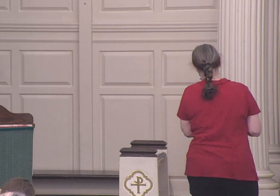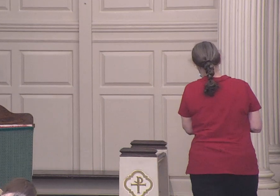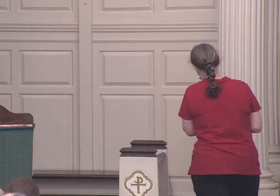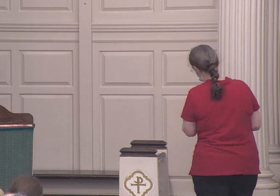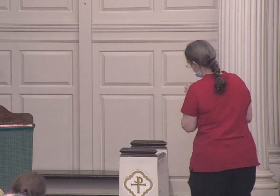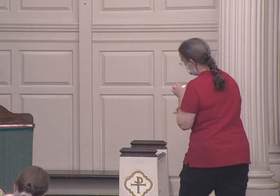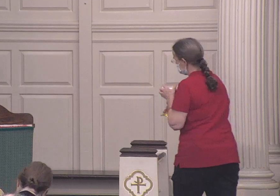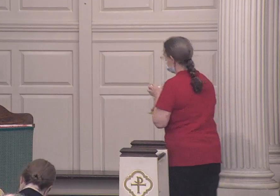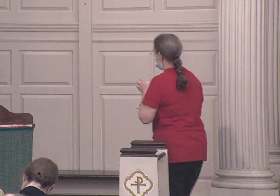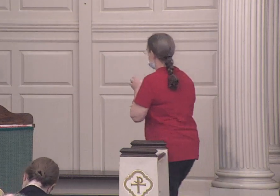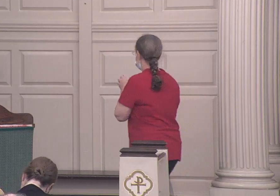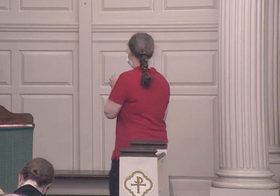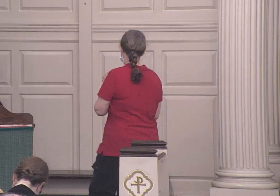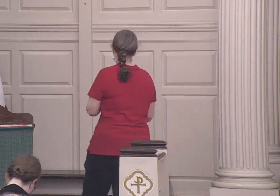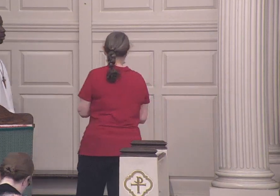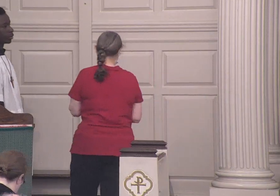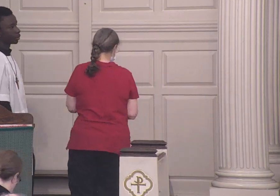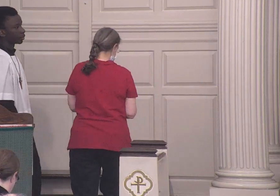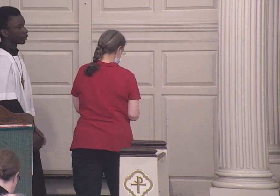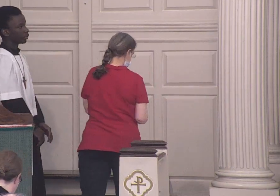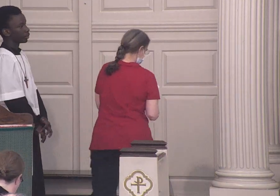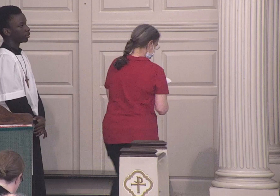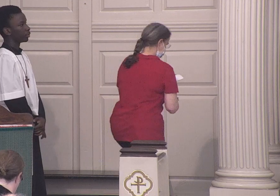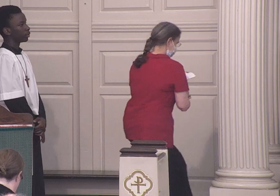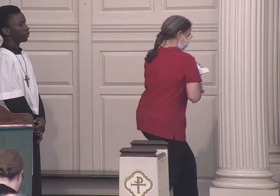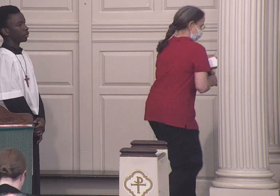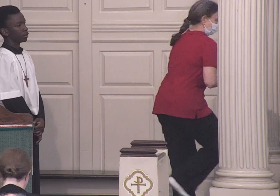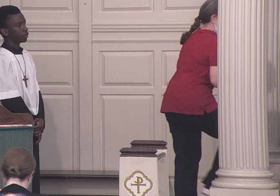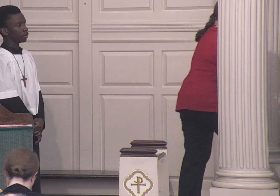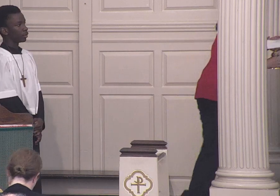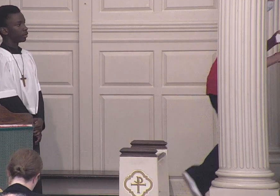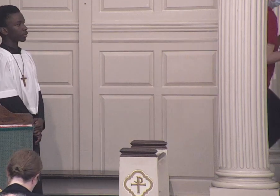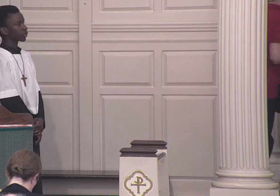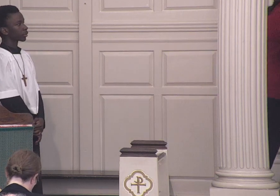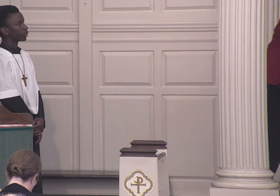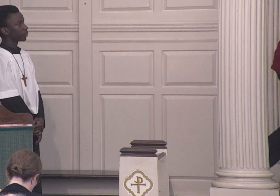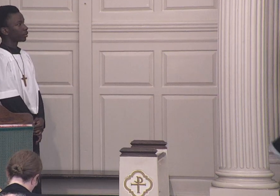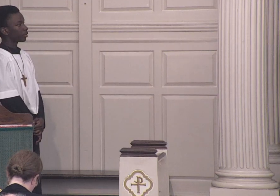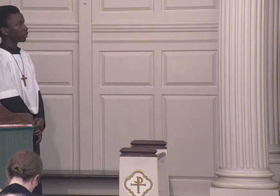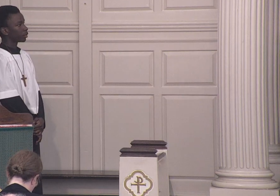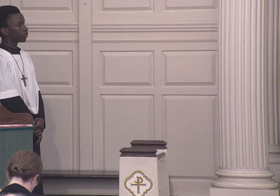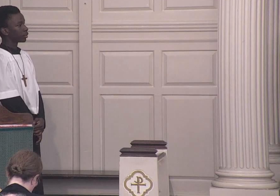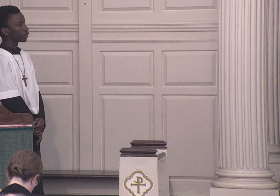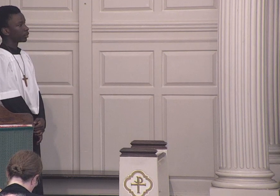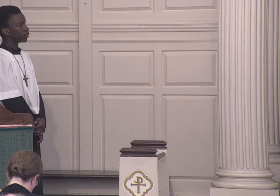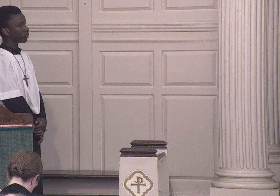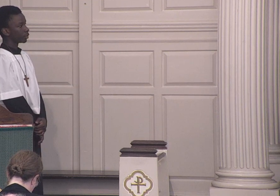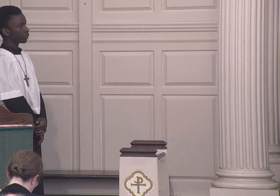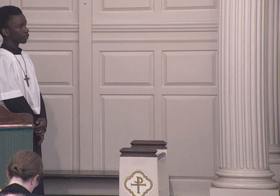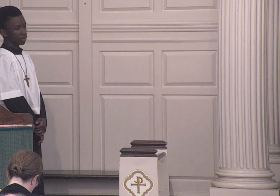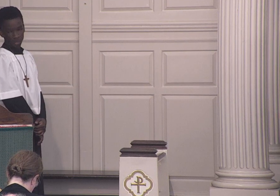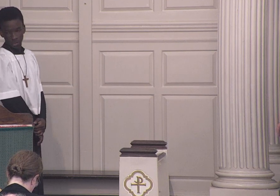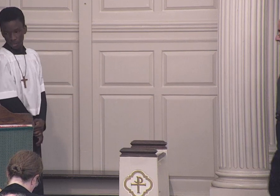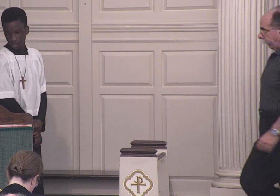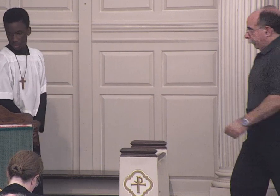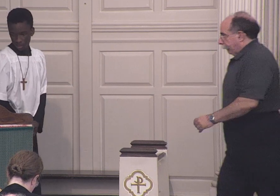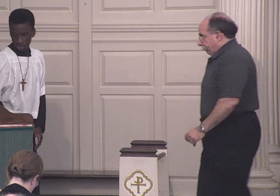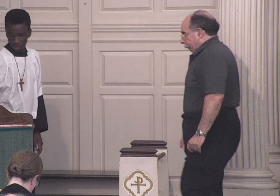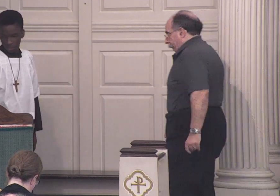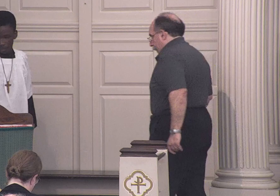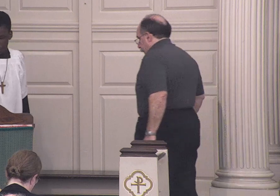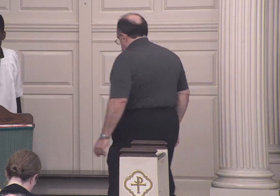laditas, tibi secor meum totum